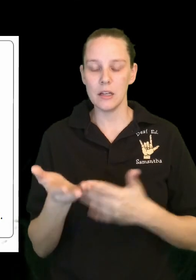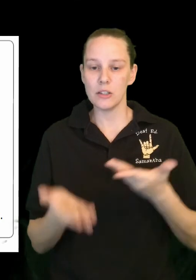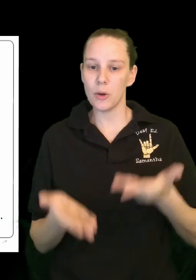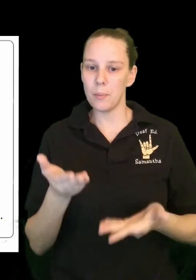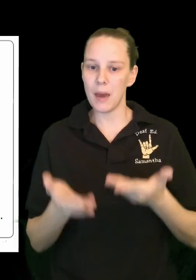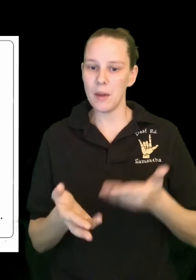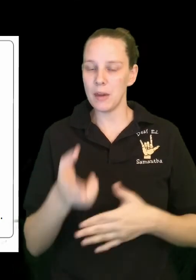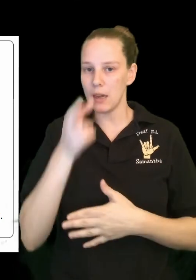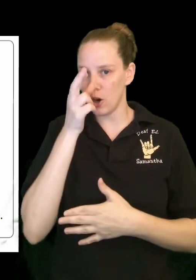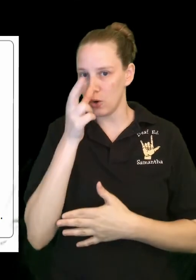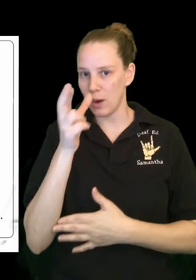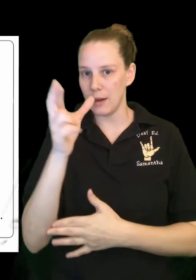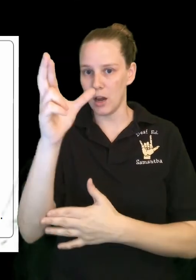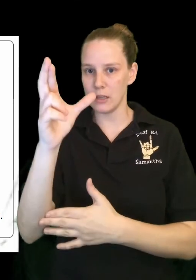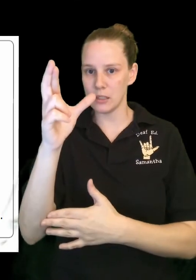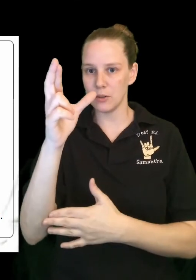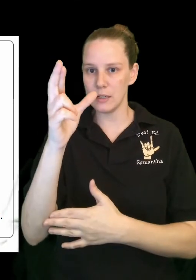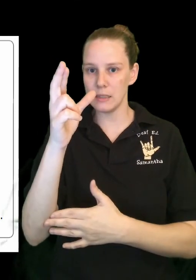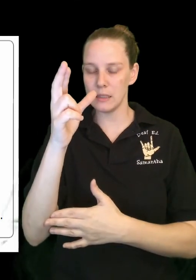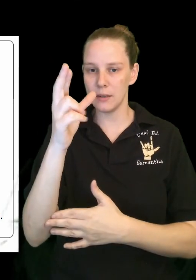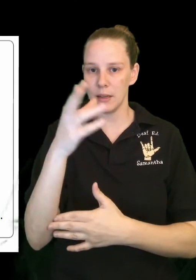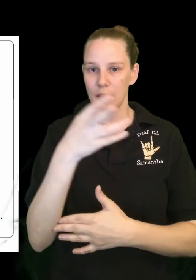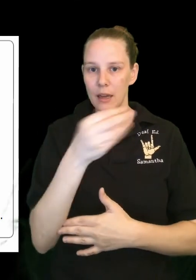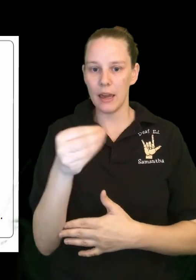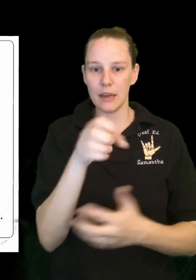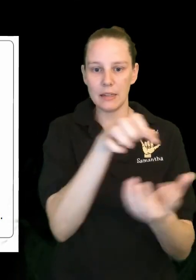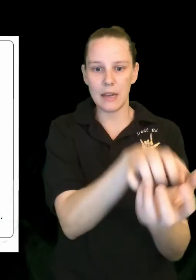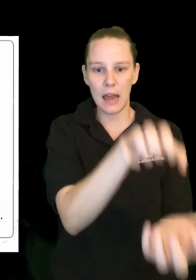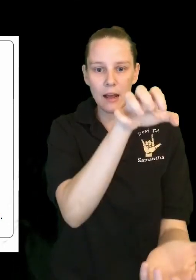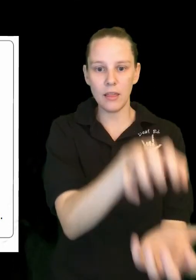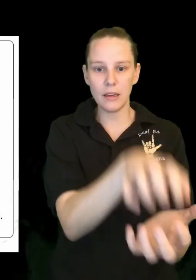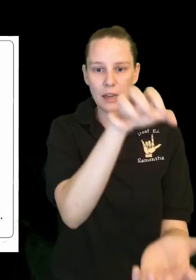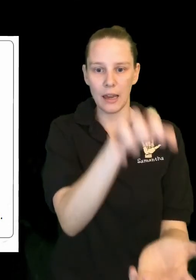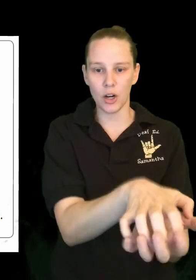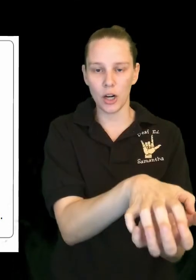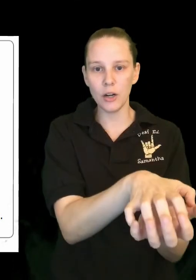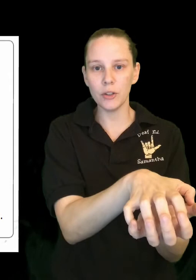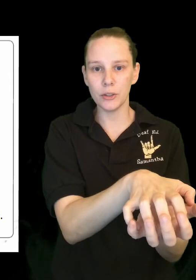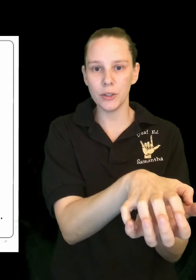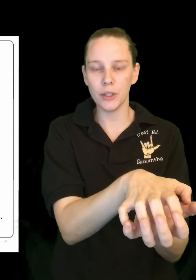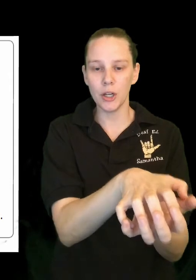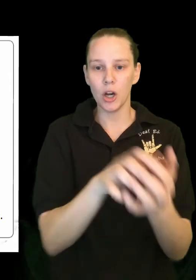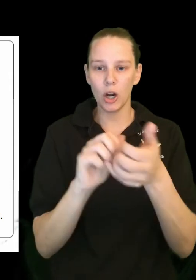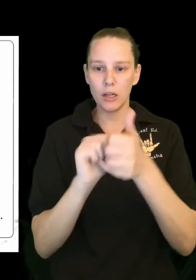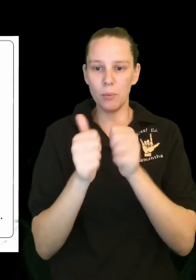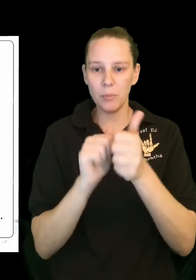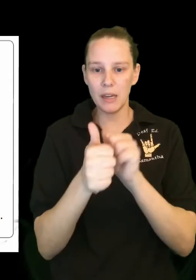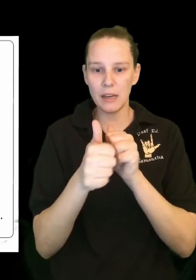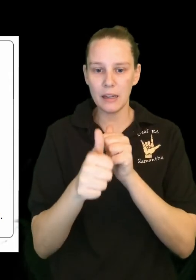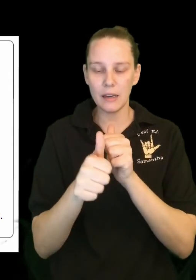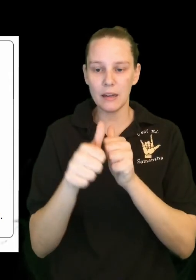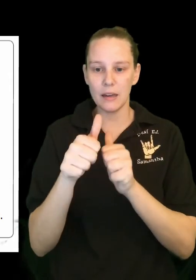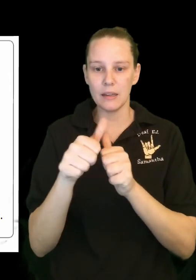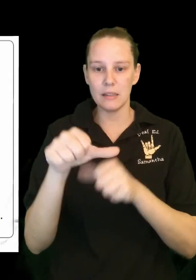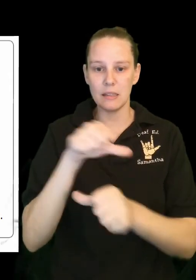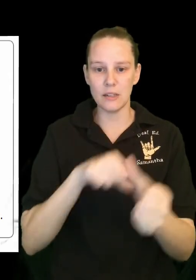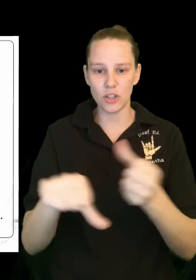So maybe a rhinoceros and an alligator are competing against each